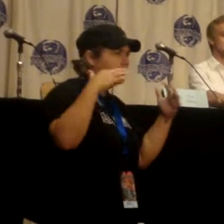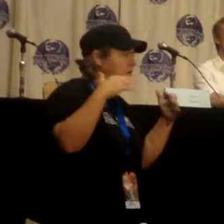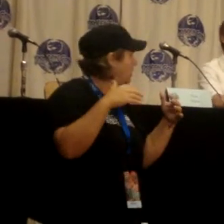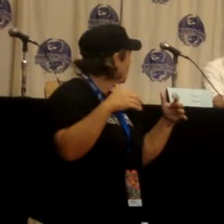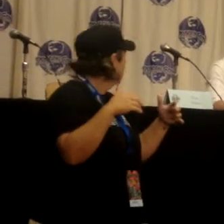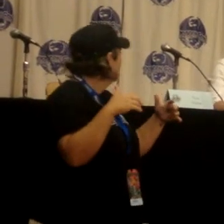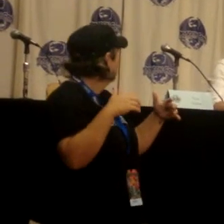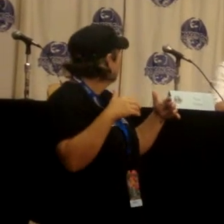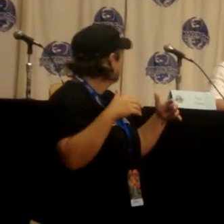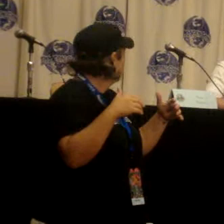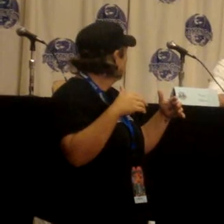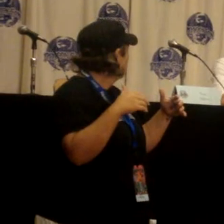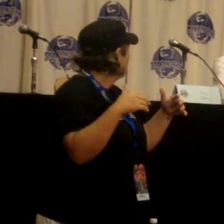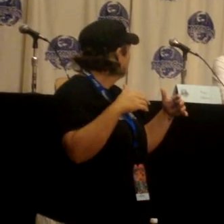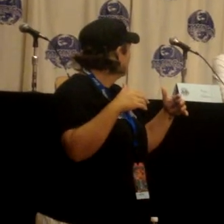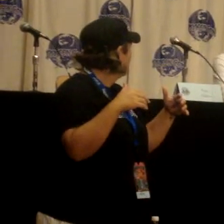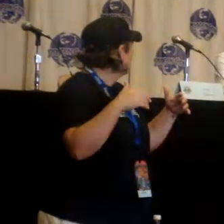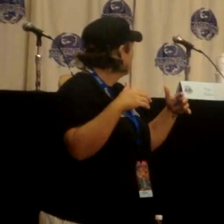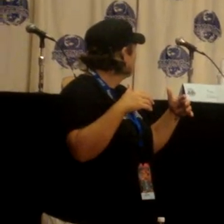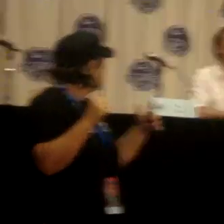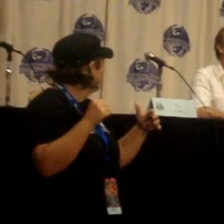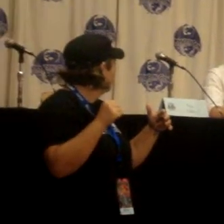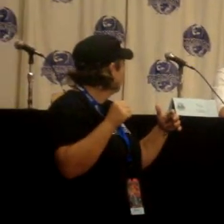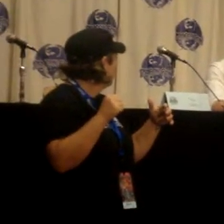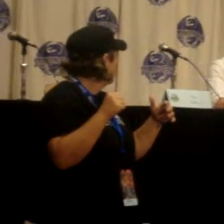to, like, edge away from the microphone. Okay, marvellous, thank you. Thanks for your question, lovely.